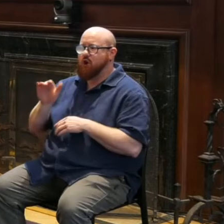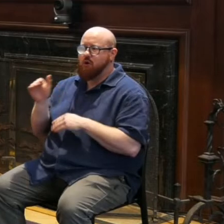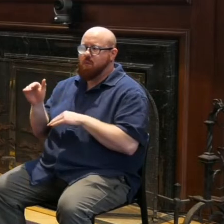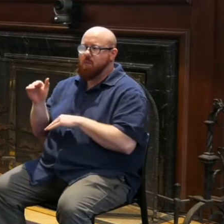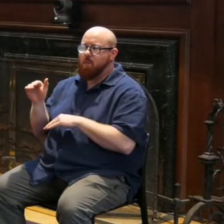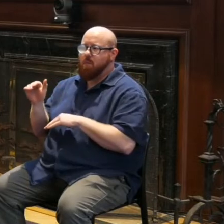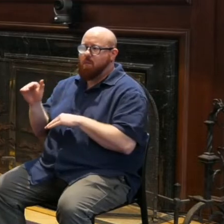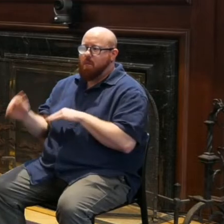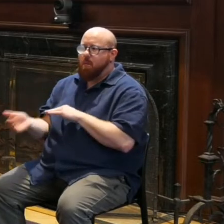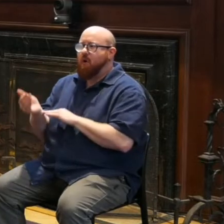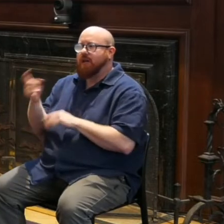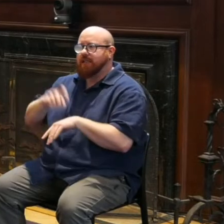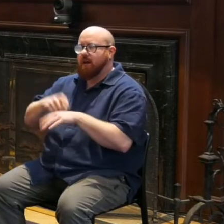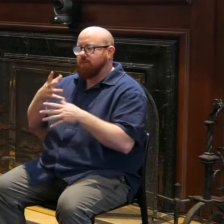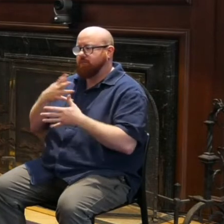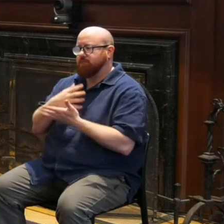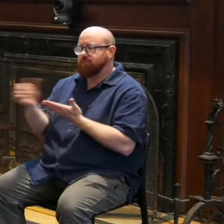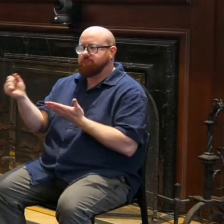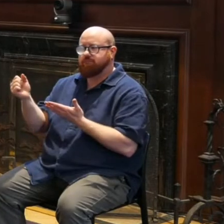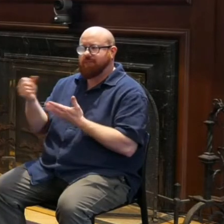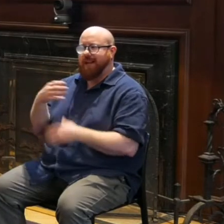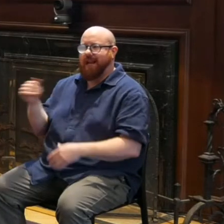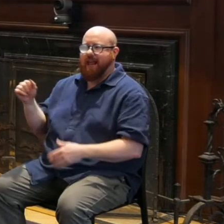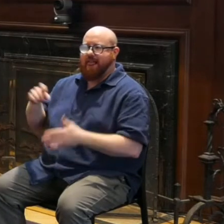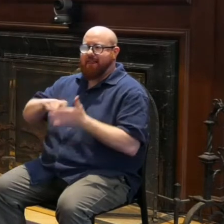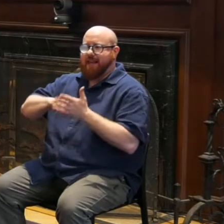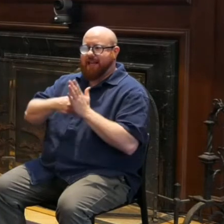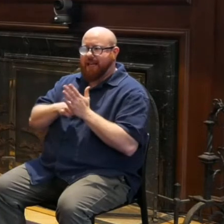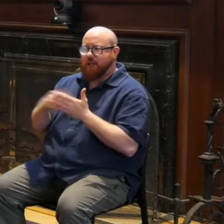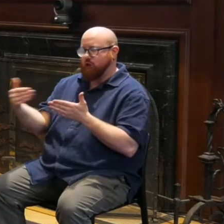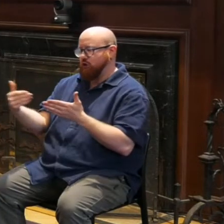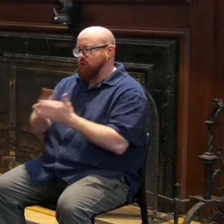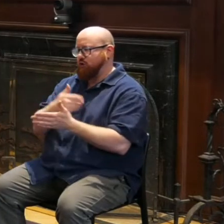keys to the new place were properly blessed.